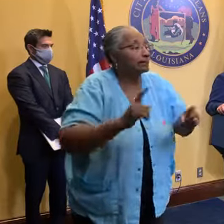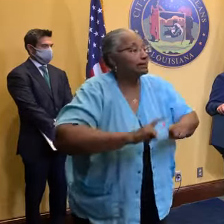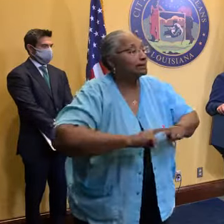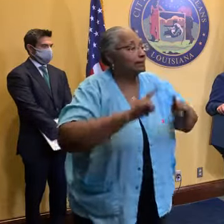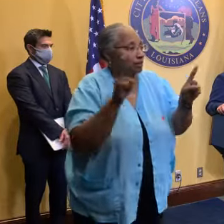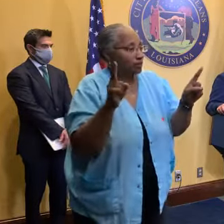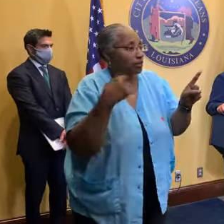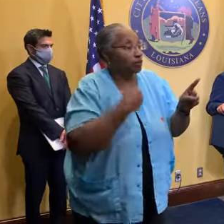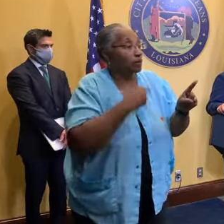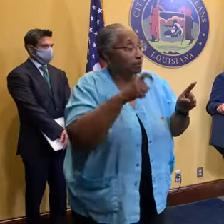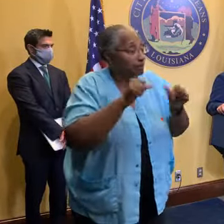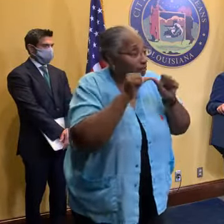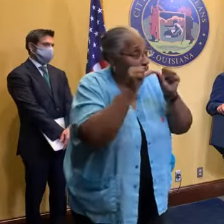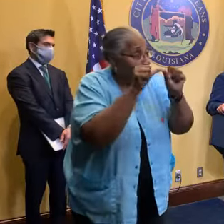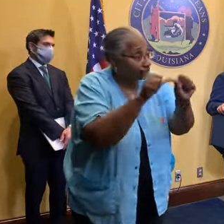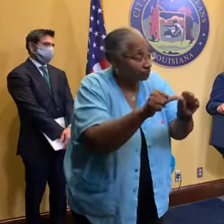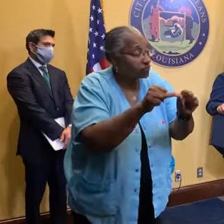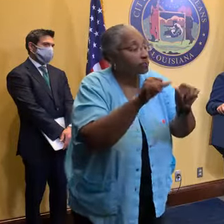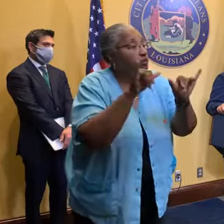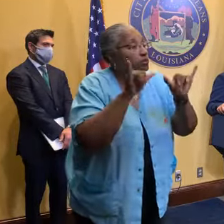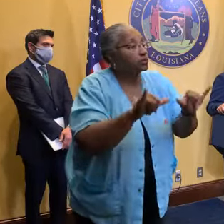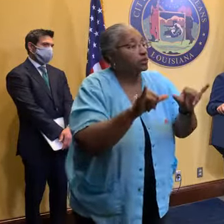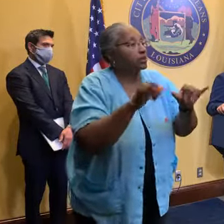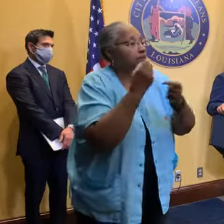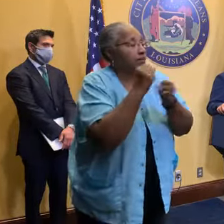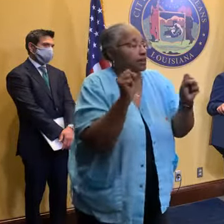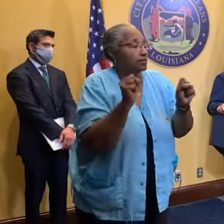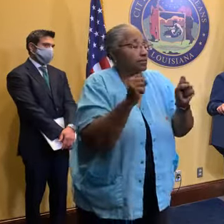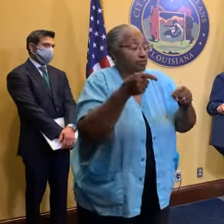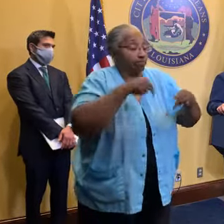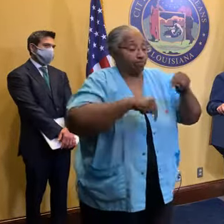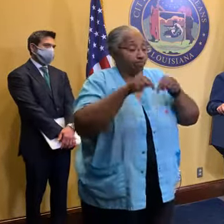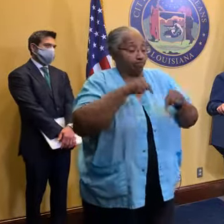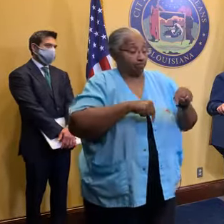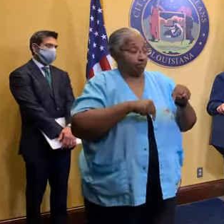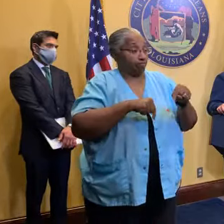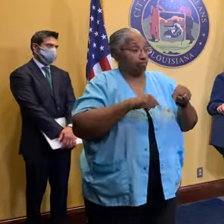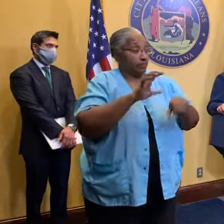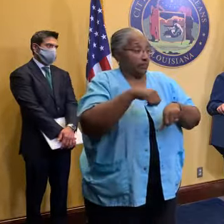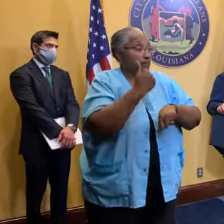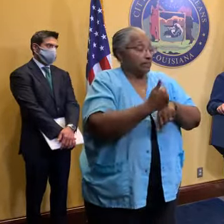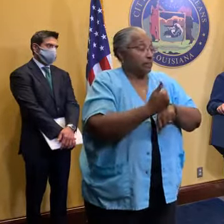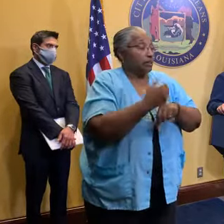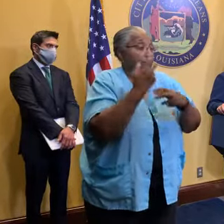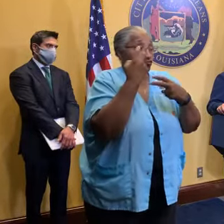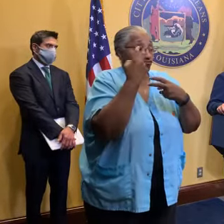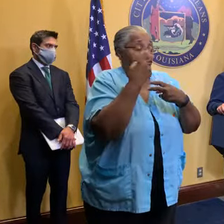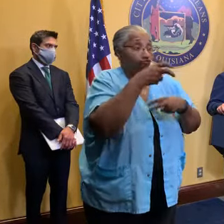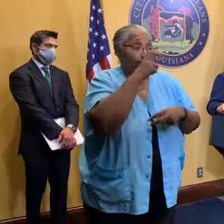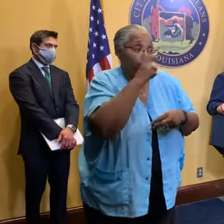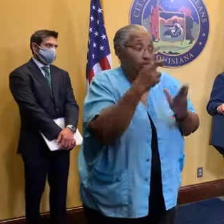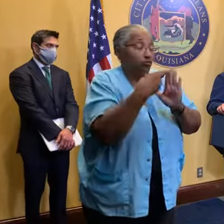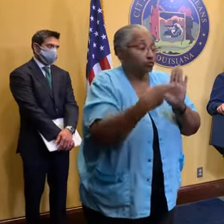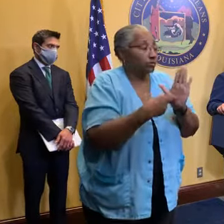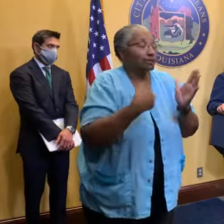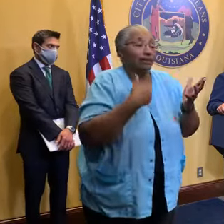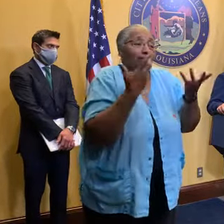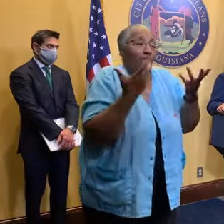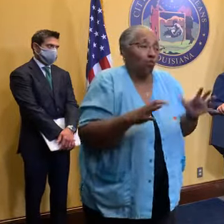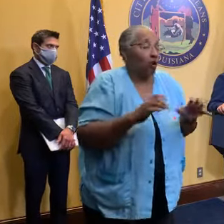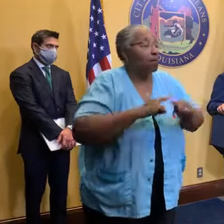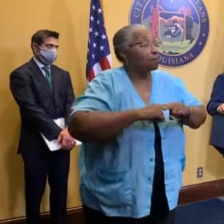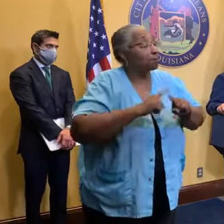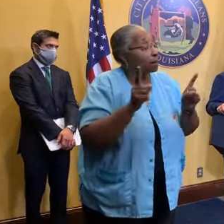order to stay safer. And rolling back again is not something I desire to do, but